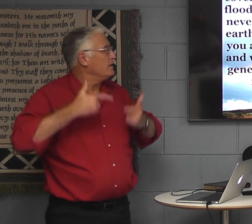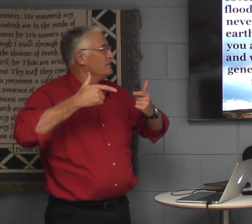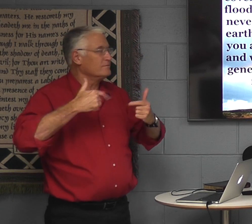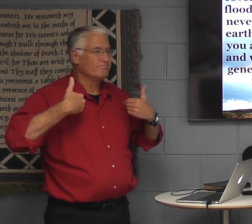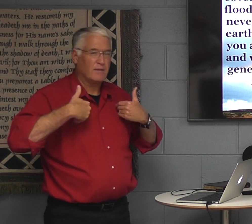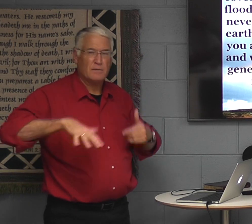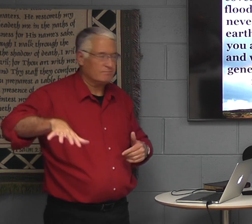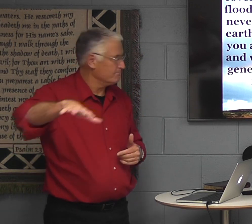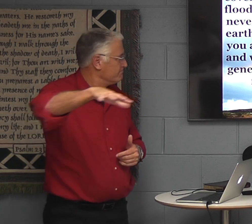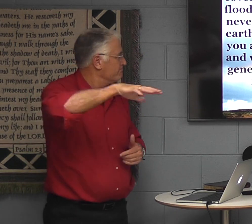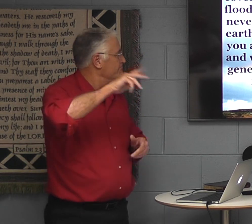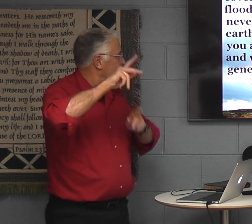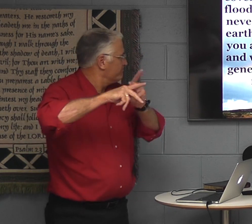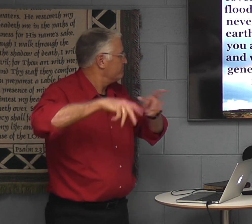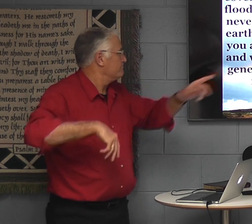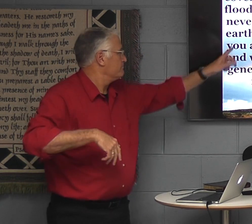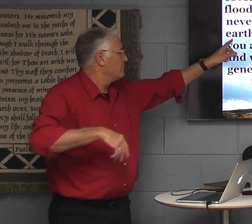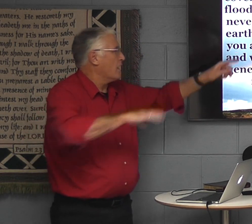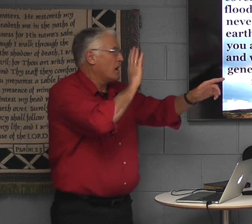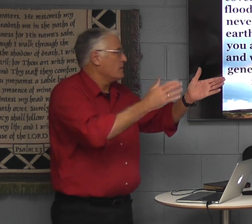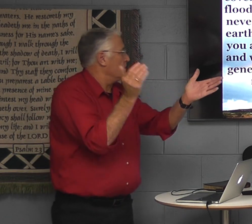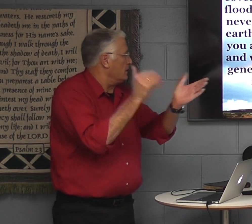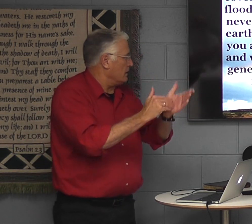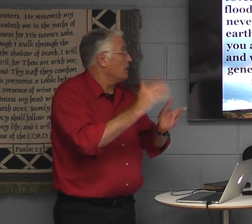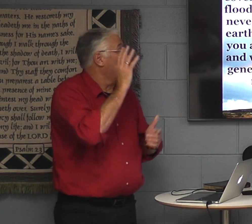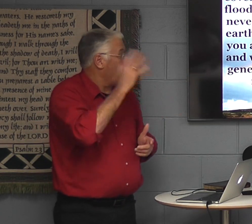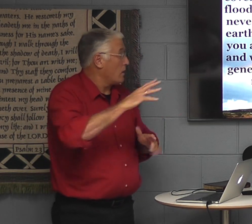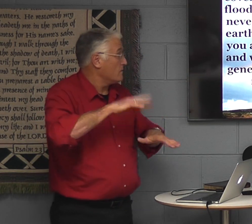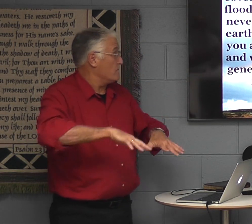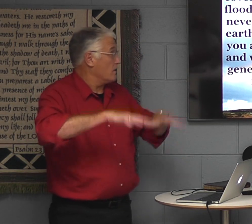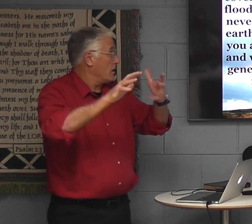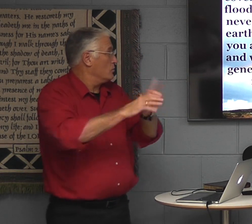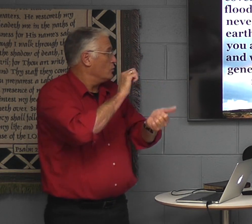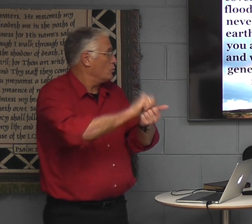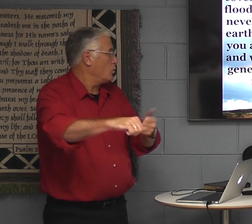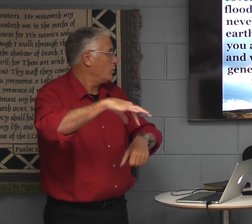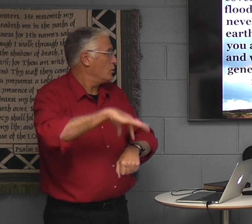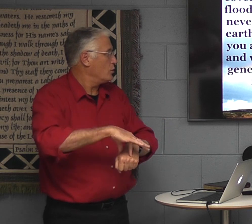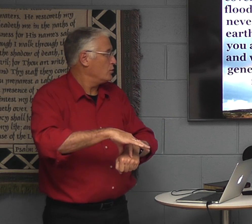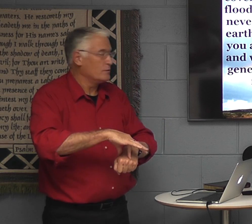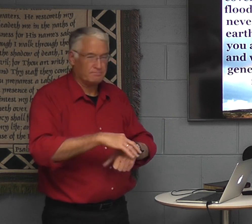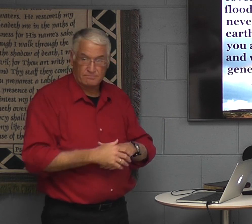the living creatures. Never again will a flood destroy the earth.